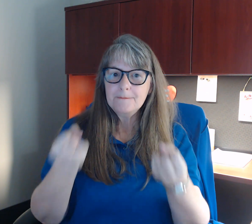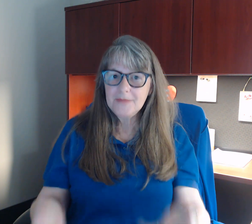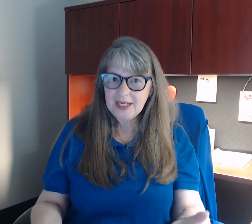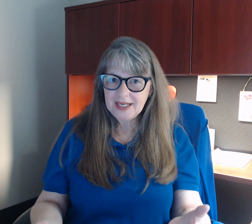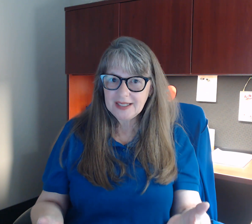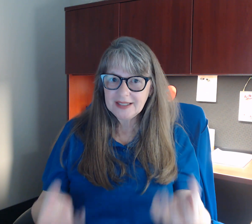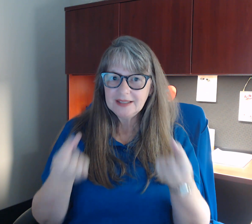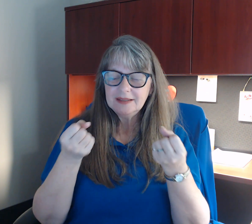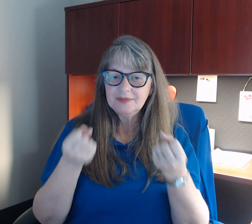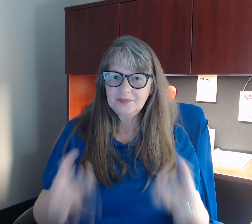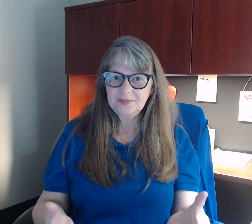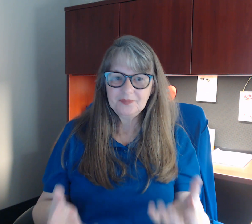Mini.